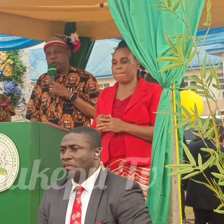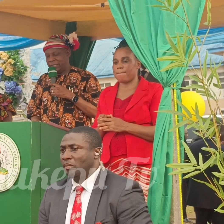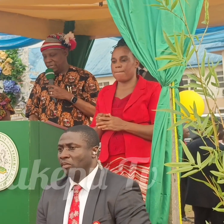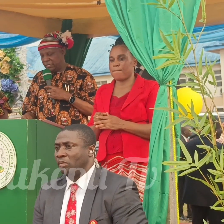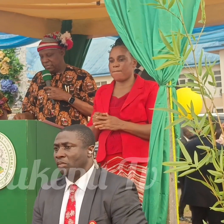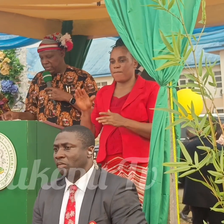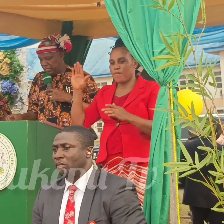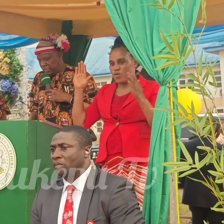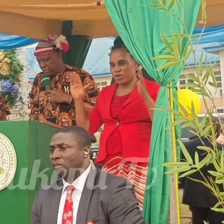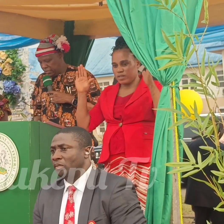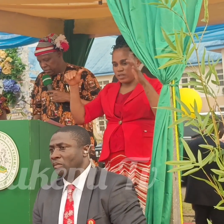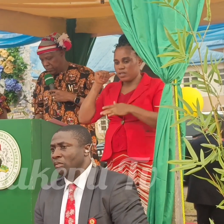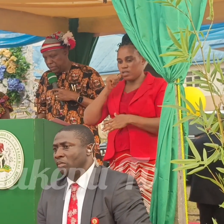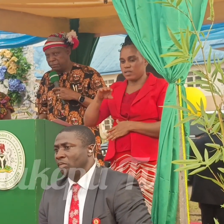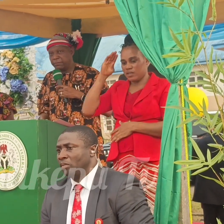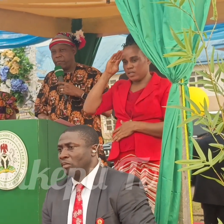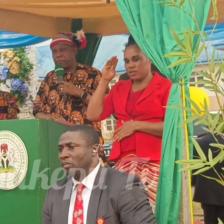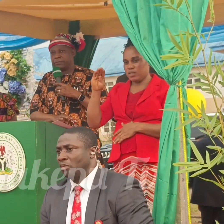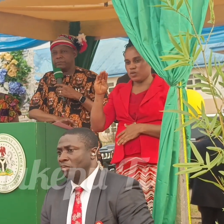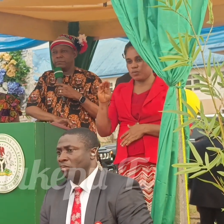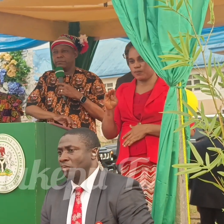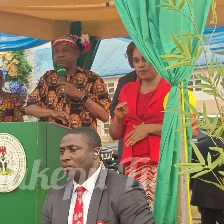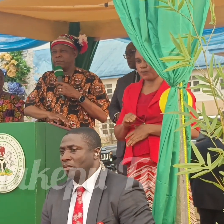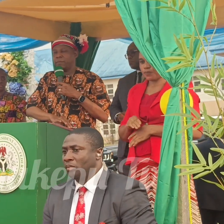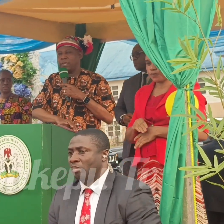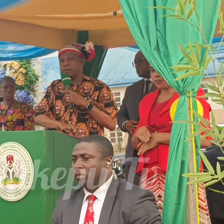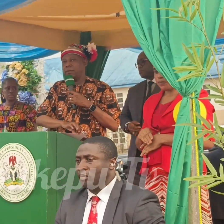Your Excellencies, ladies and gentlemen,